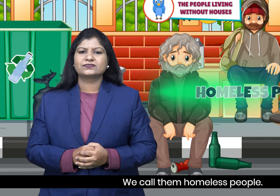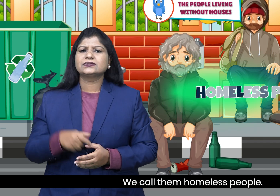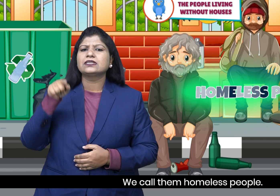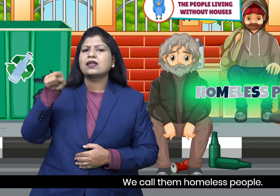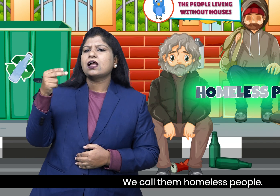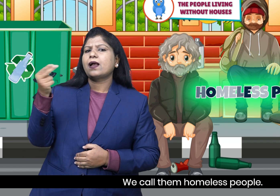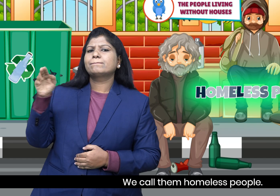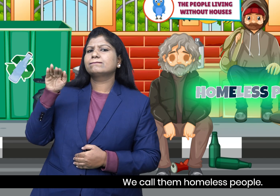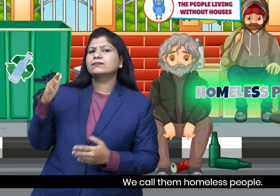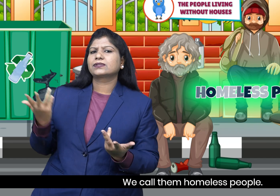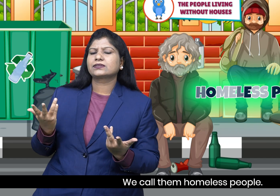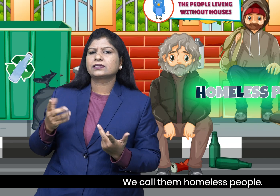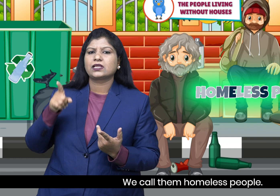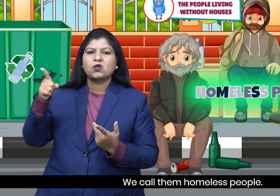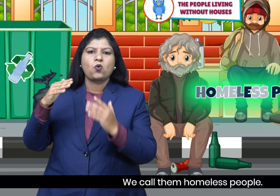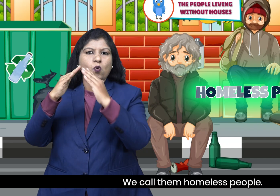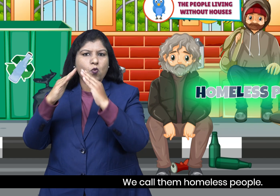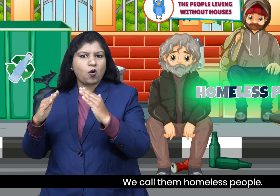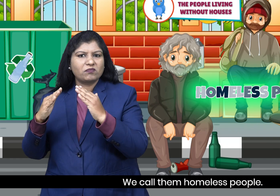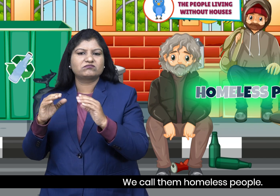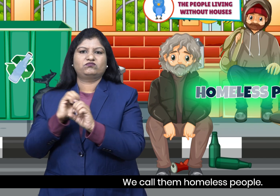We call them homeless people.